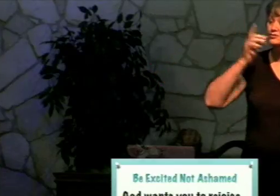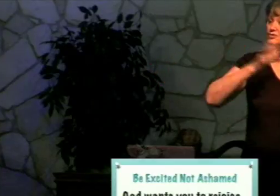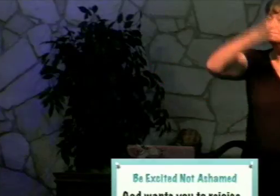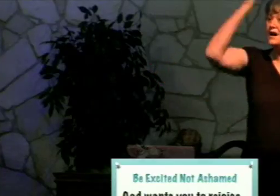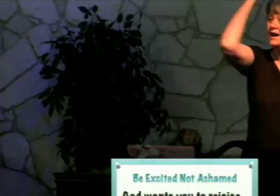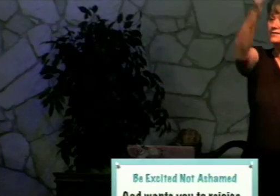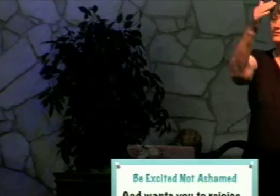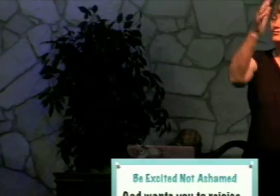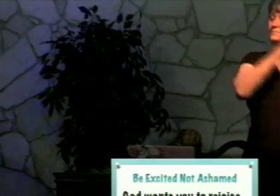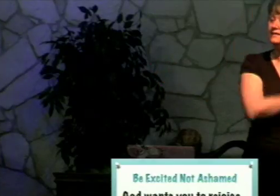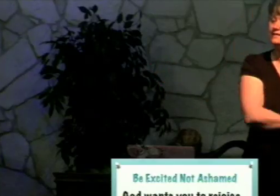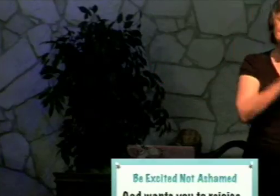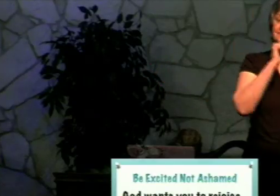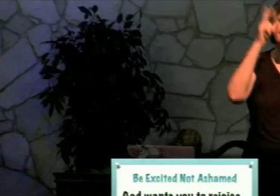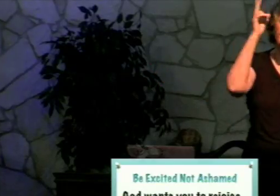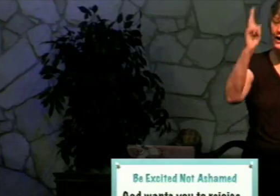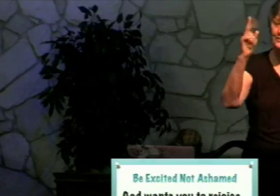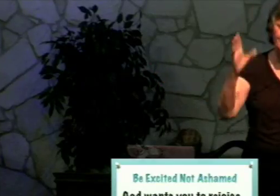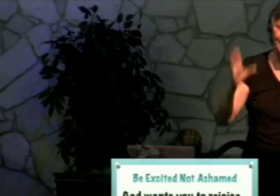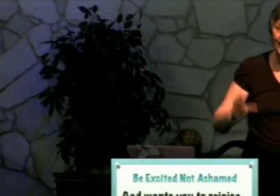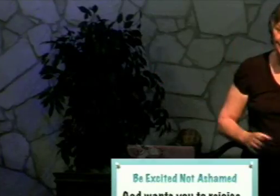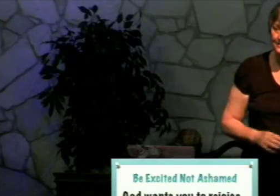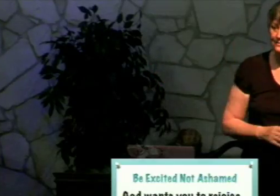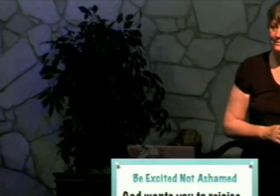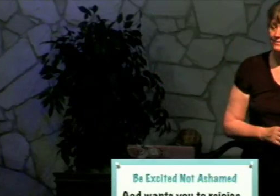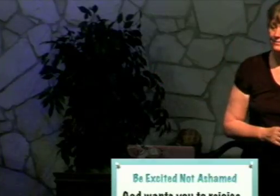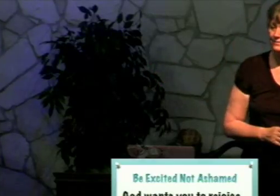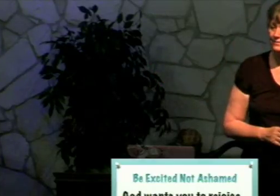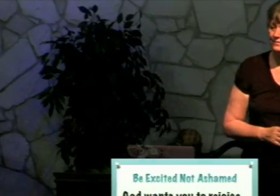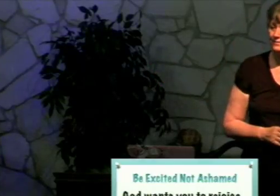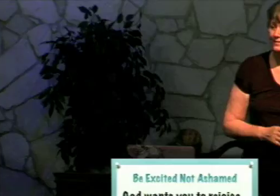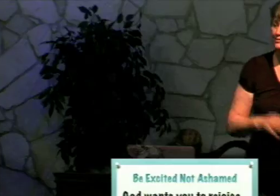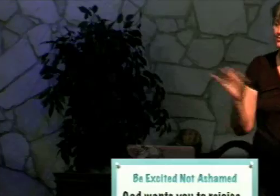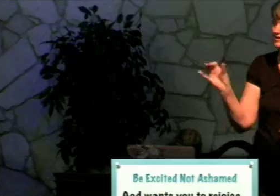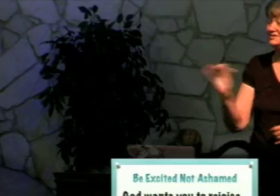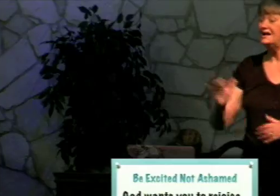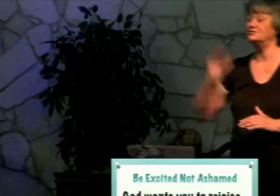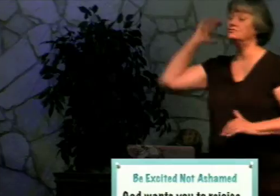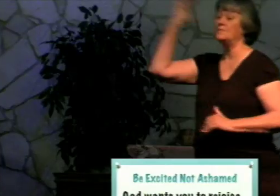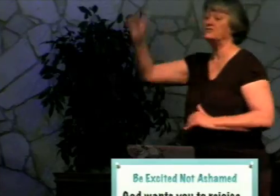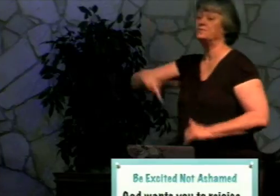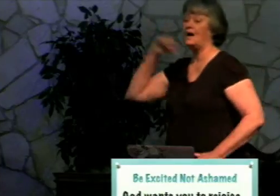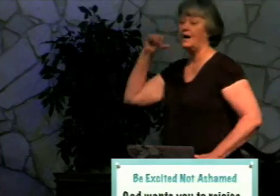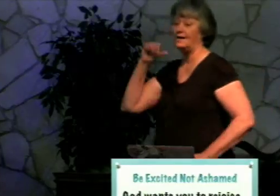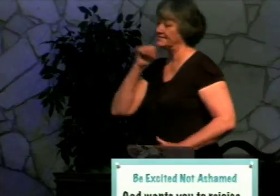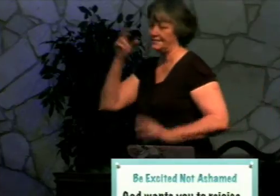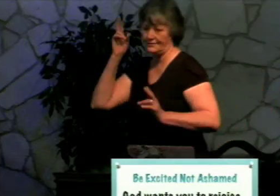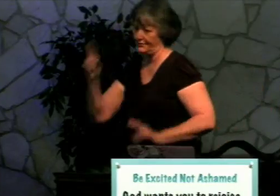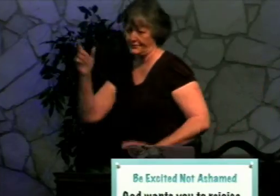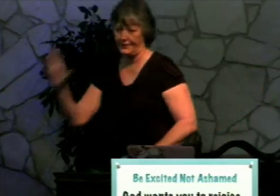Too much humility does not honor God, just like too much pride does not honor